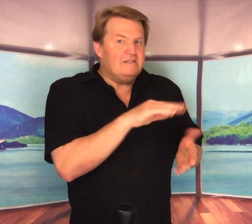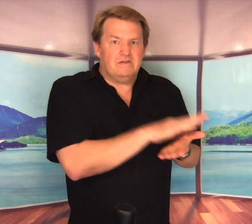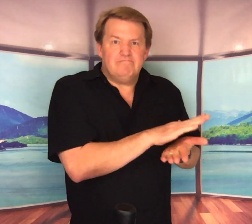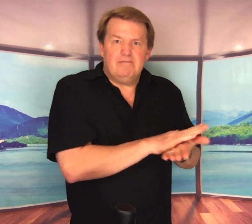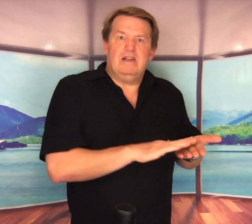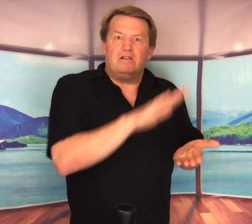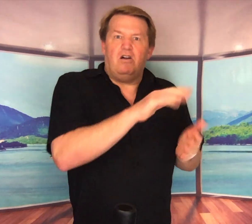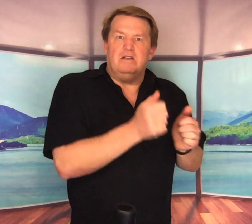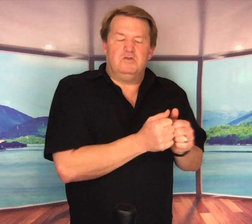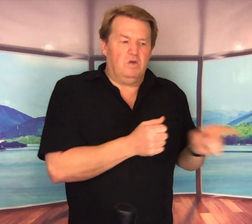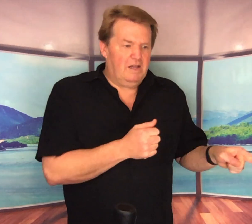in college with.